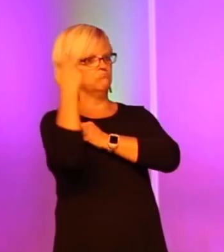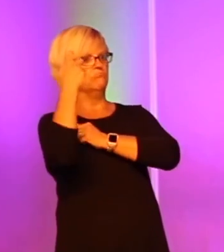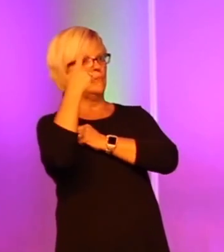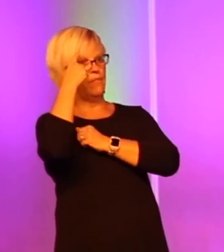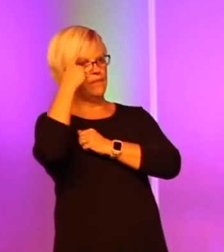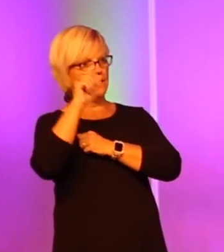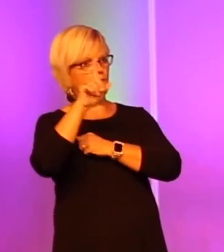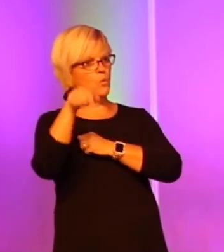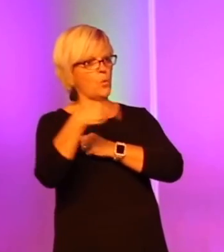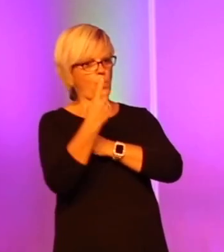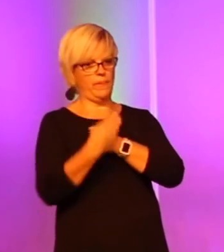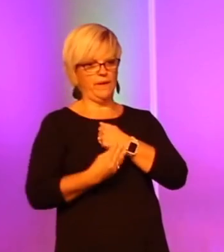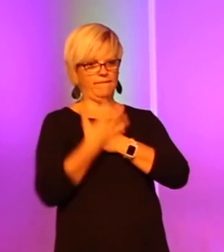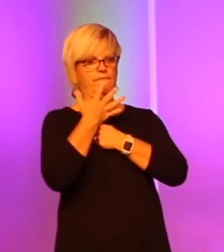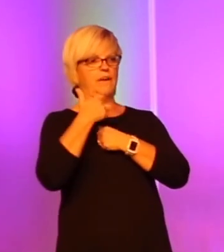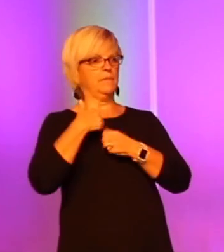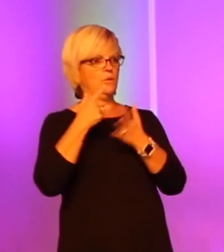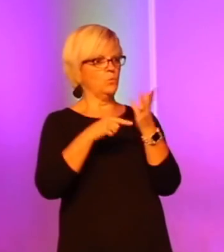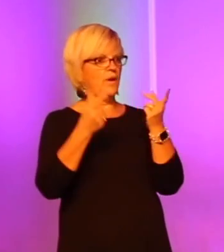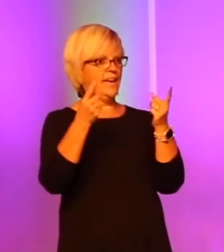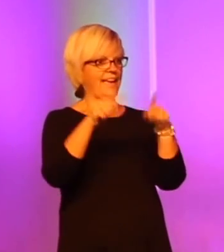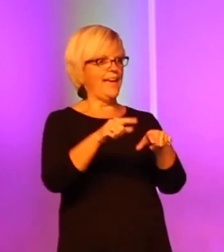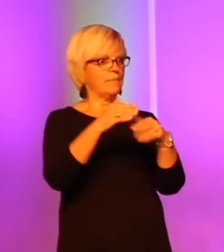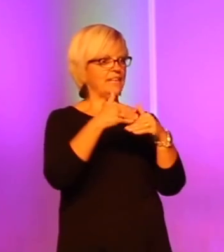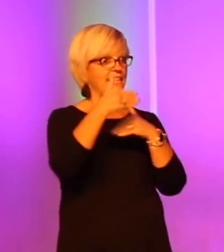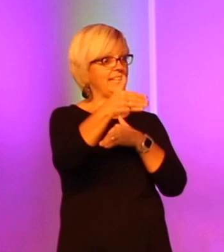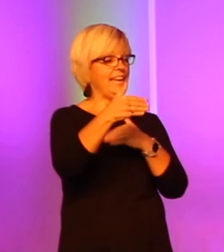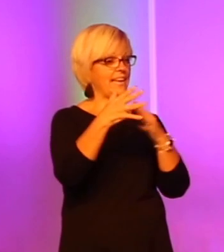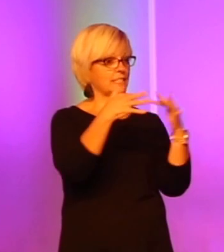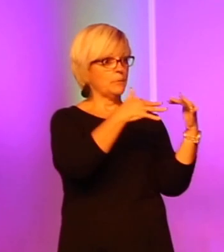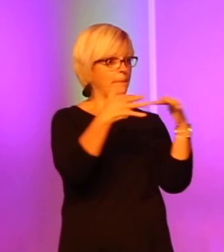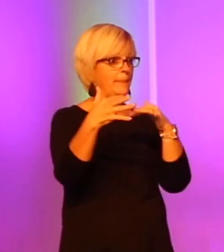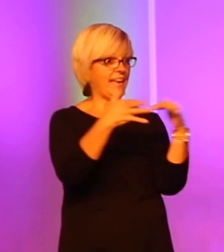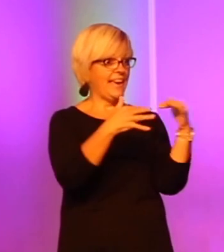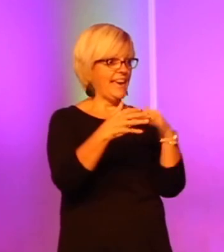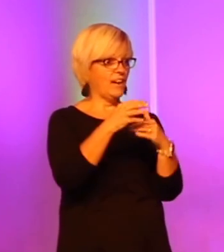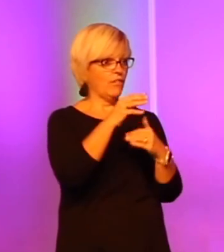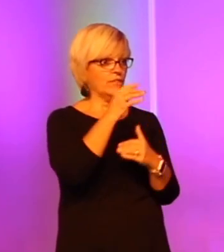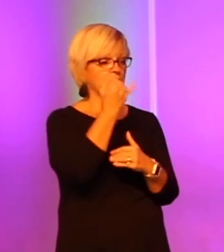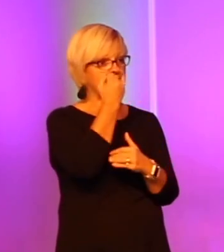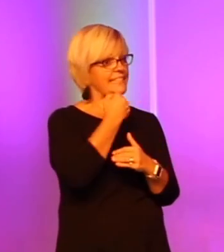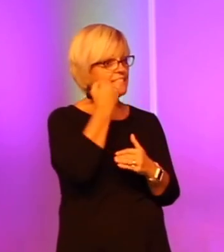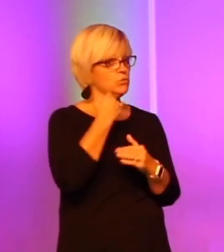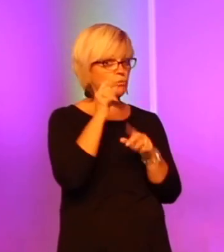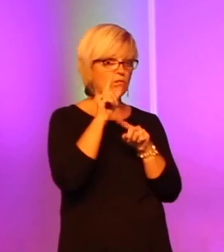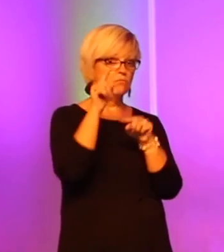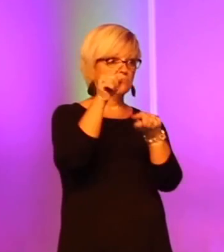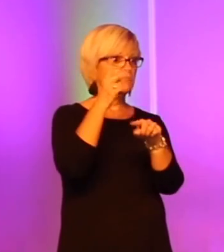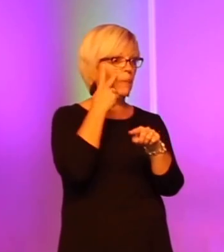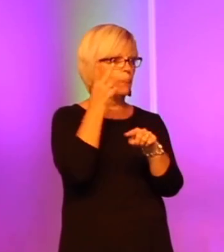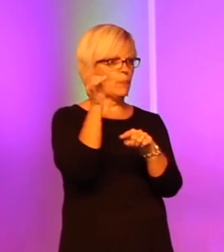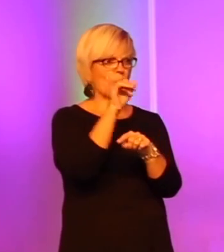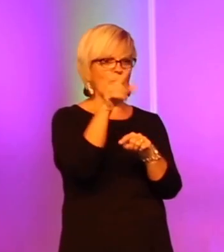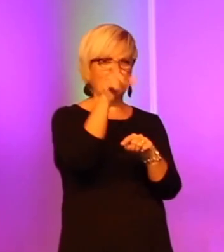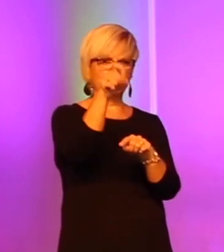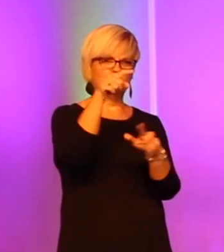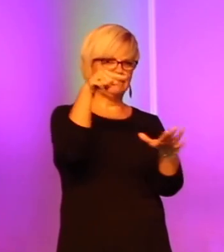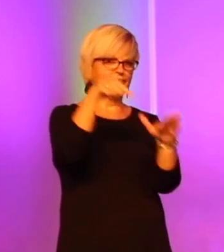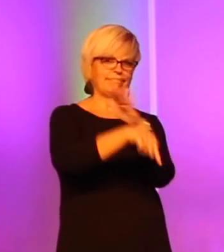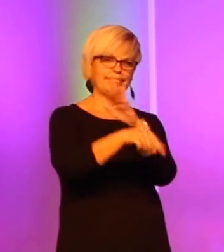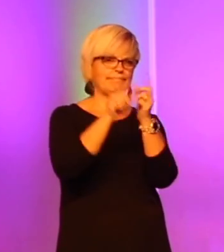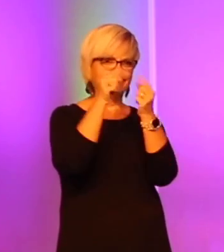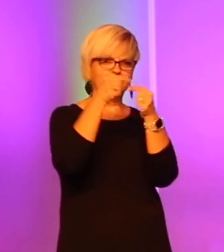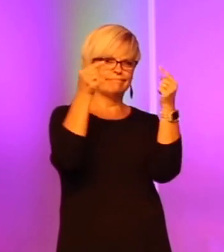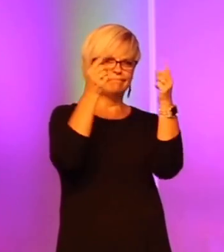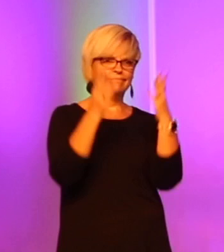me. But here's what happens. The very next battle Israel goes out on paper, it looks like they should slaughter the enemy, right? They even say, we're just going to take a